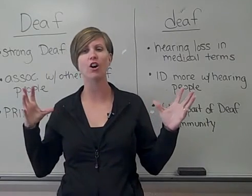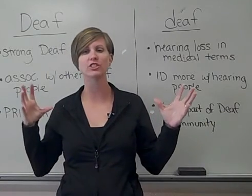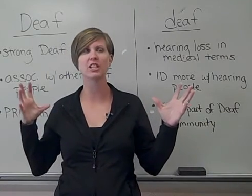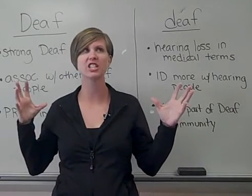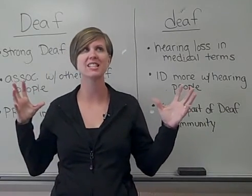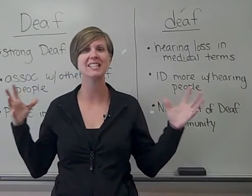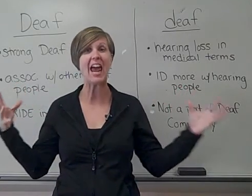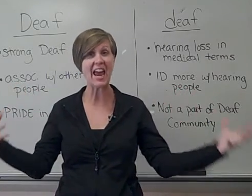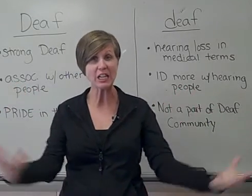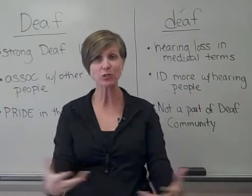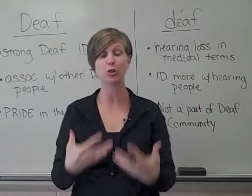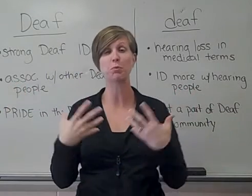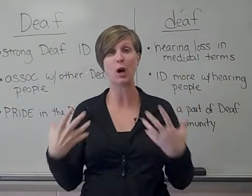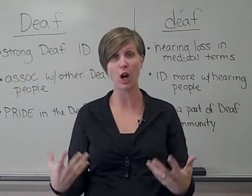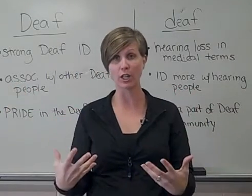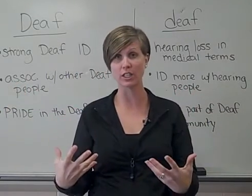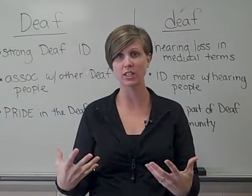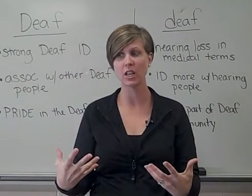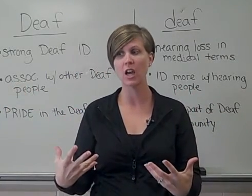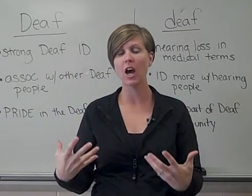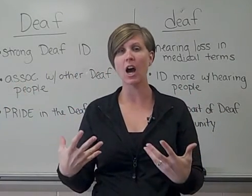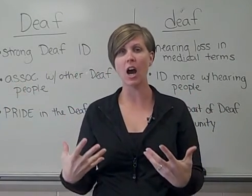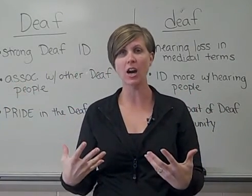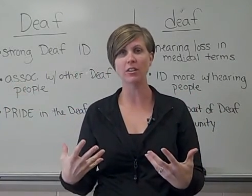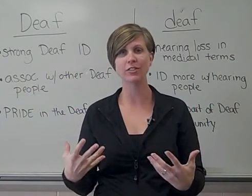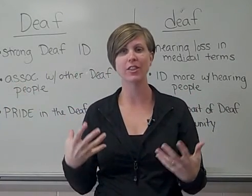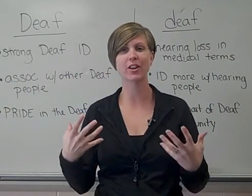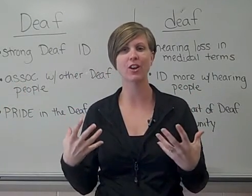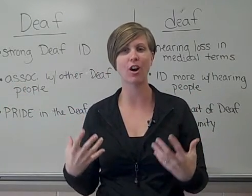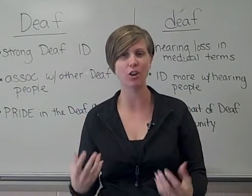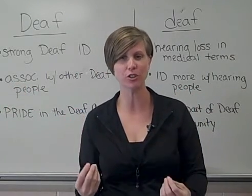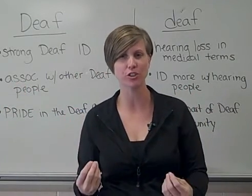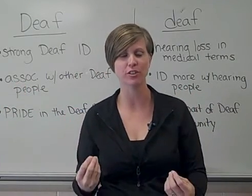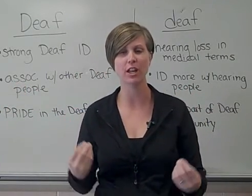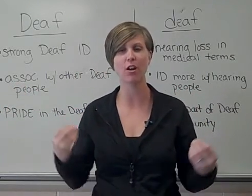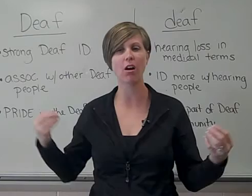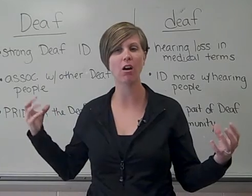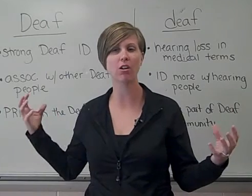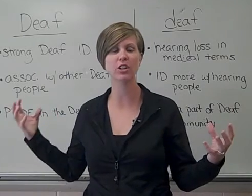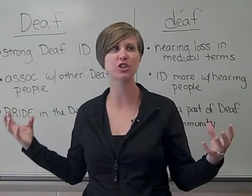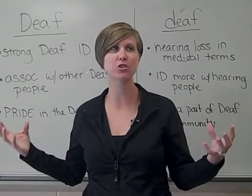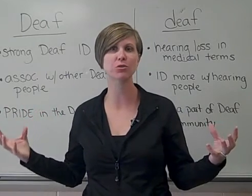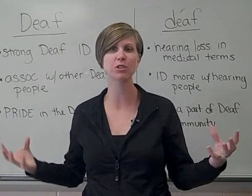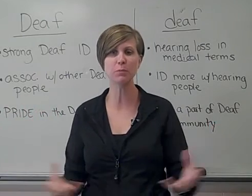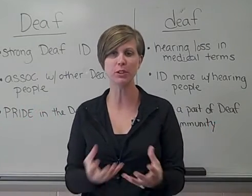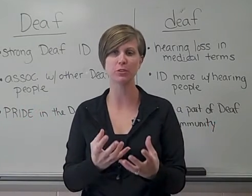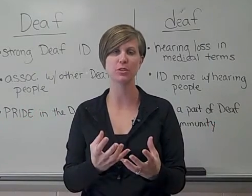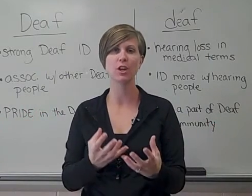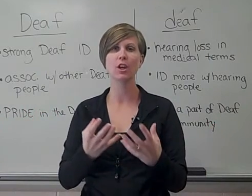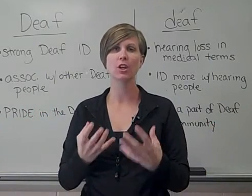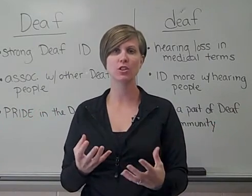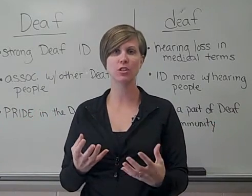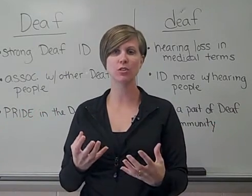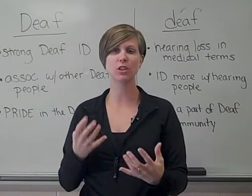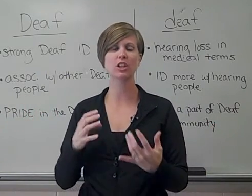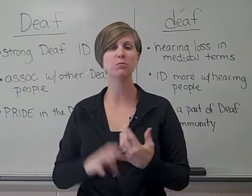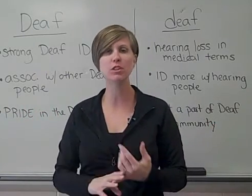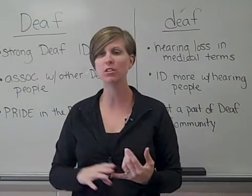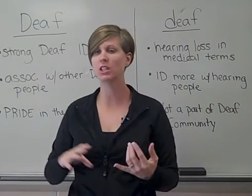all such an integral part of the culture. They all contribute to the